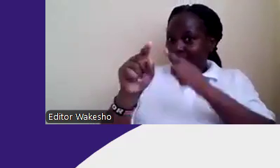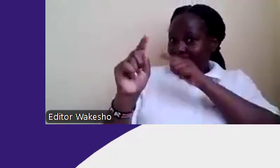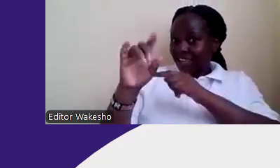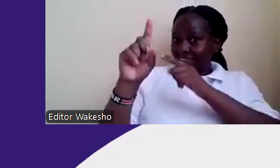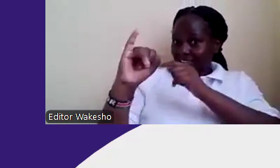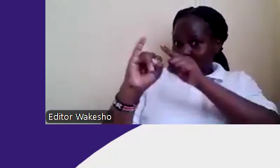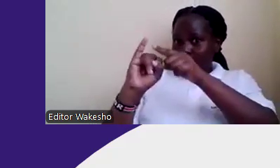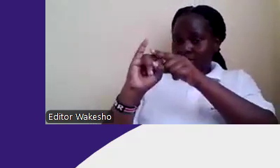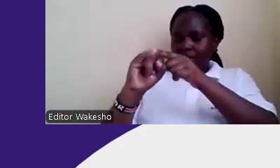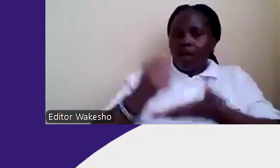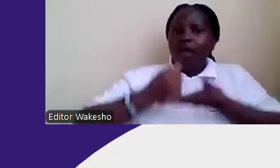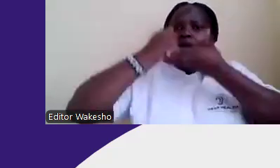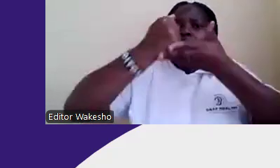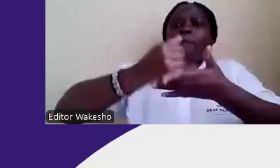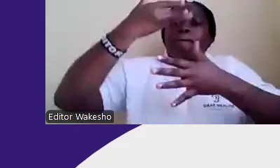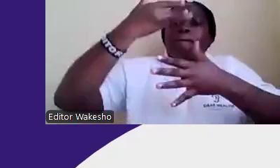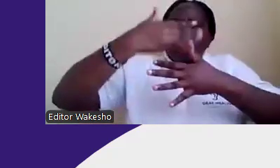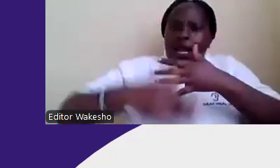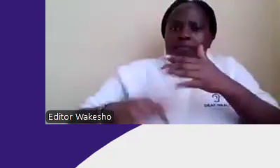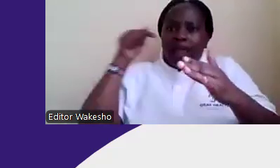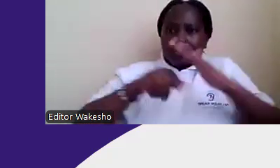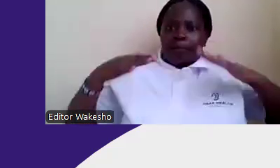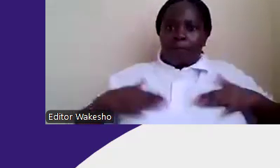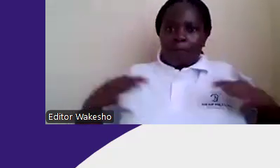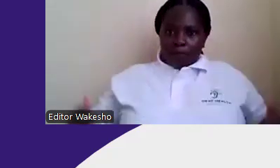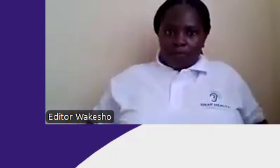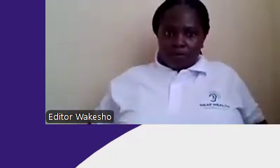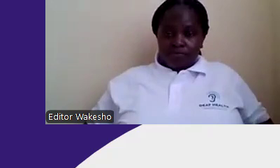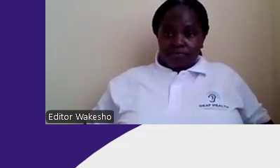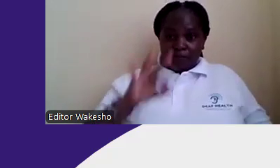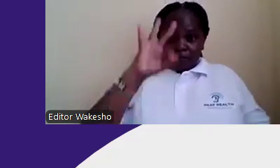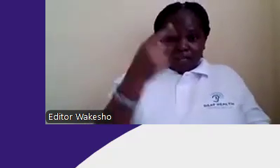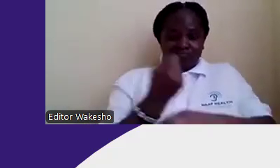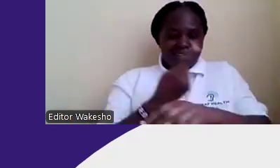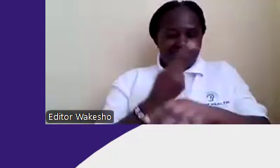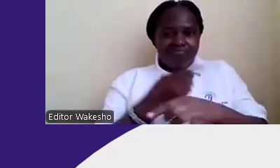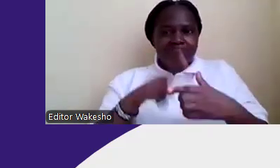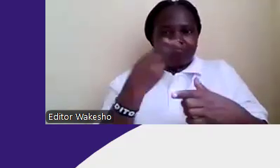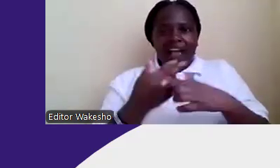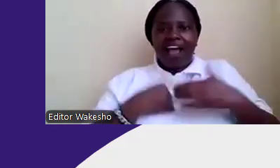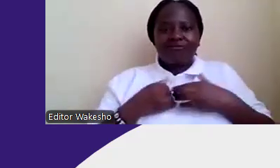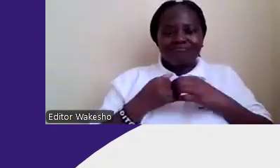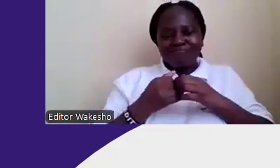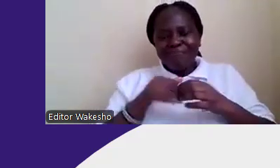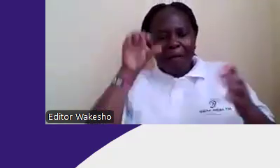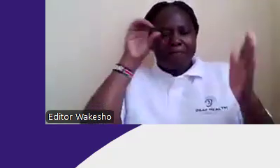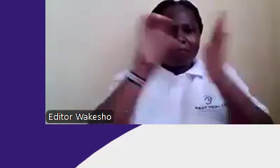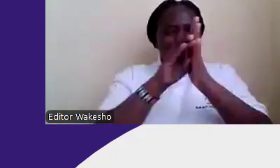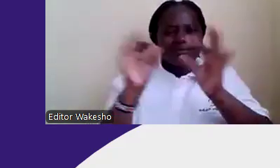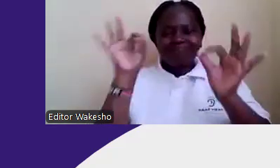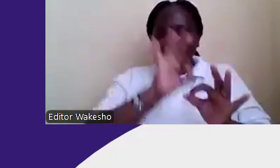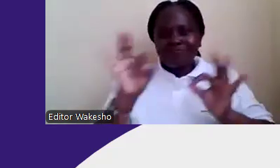my presentation, especially in the first half, I have a lot of nice little diagrams here to help us explain. I